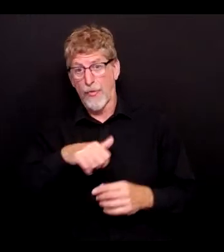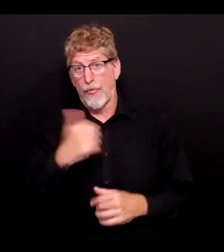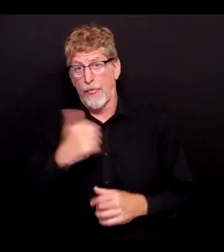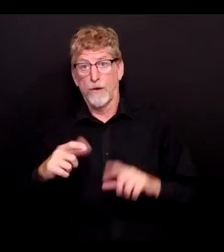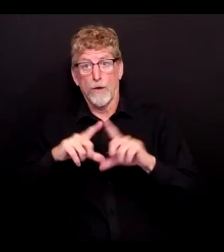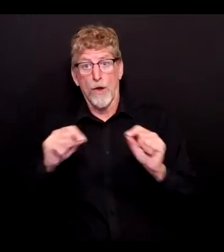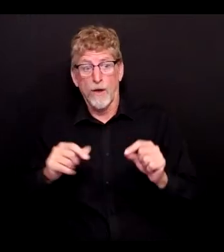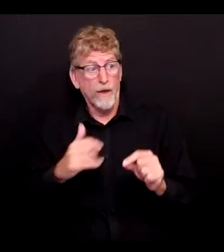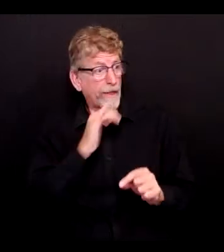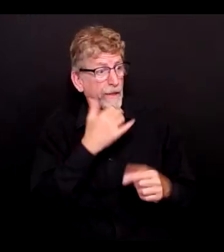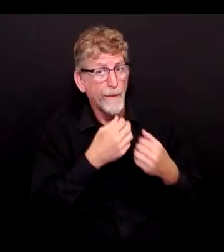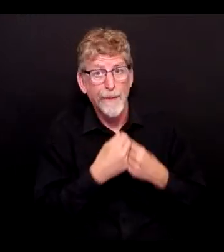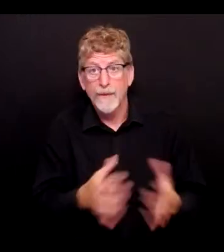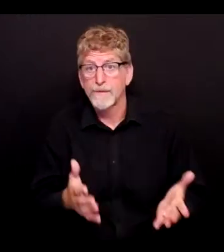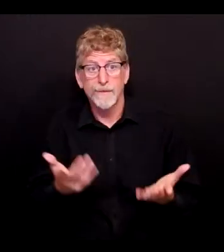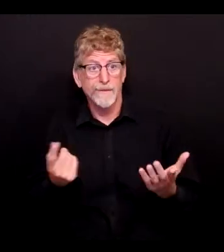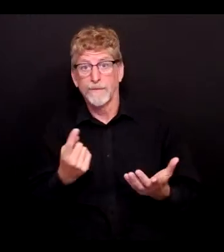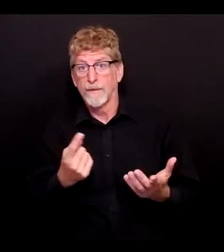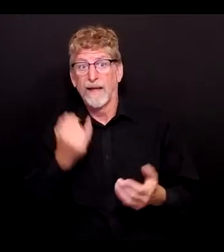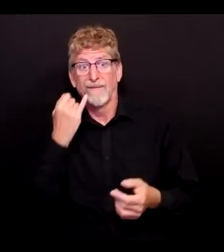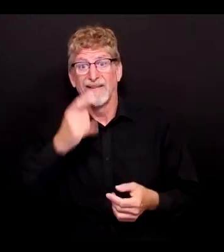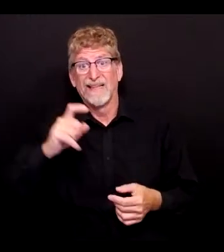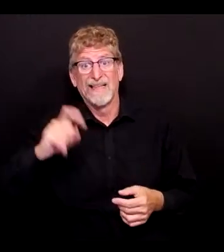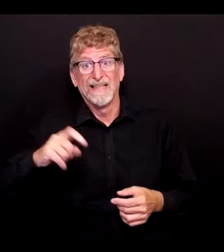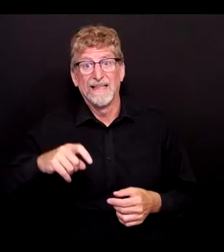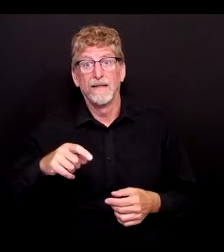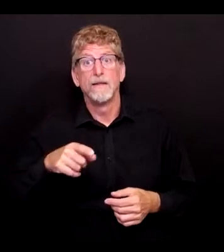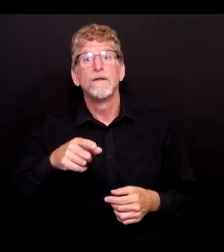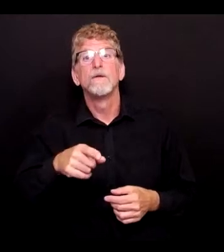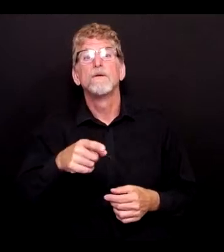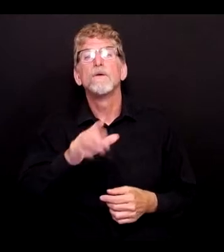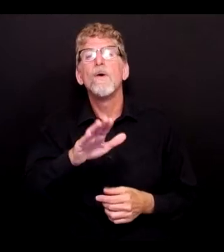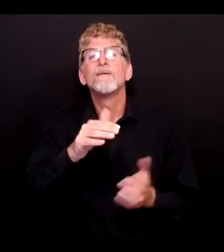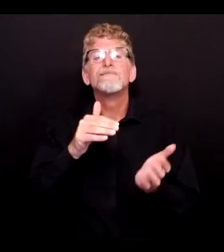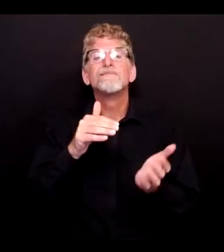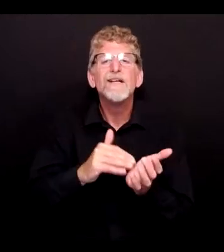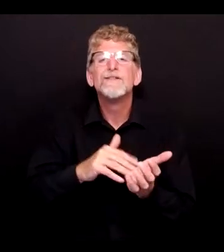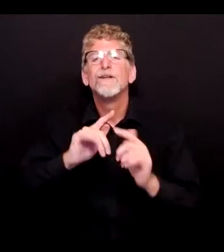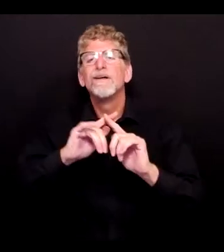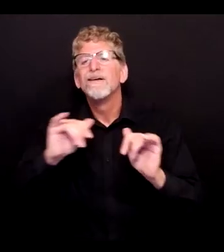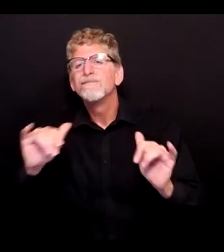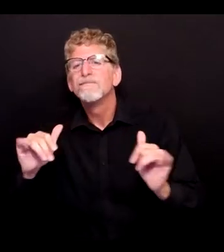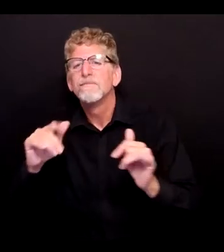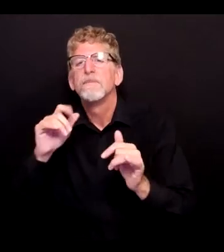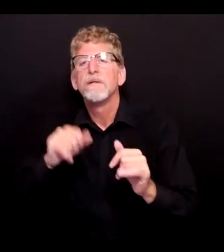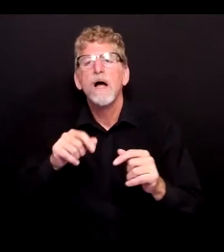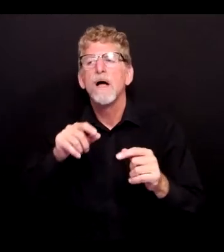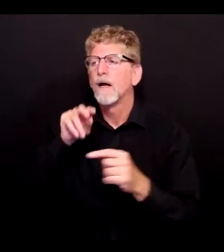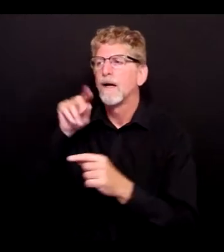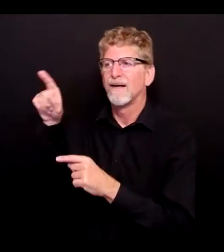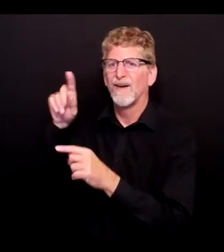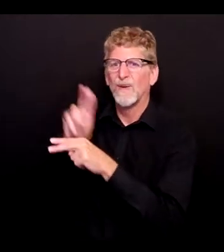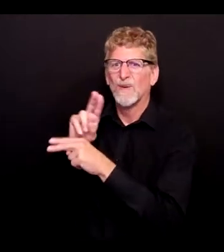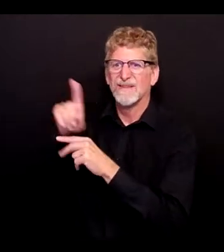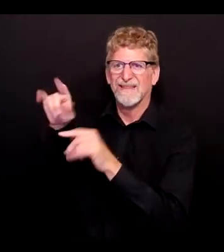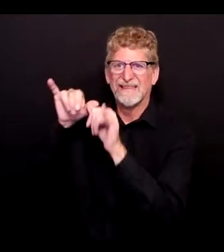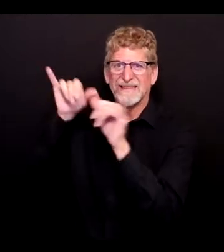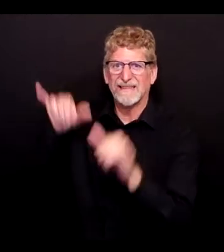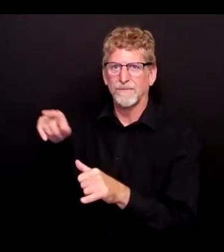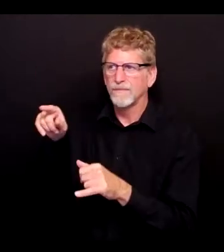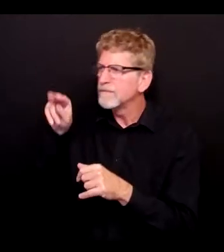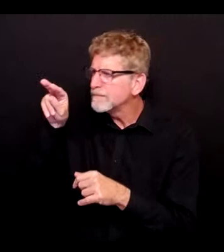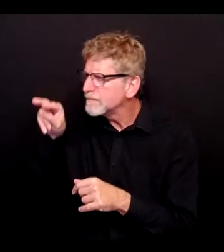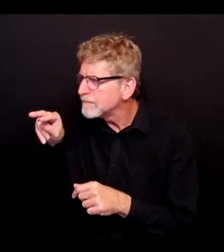the healthcare provider can access that and write it down. And if need